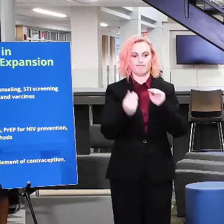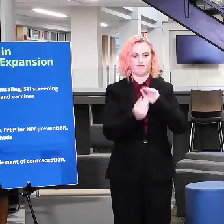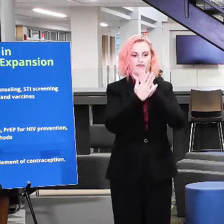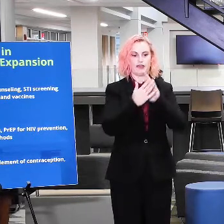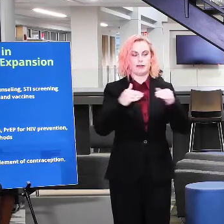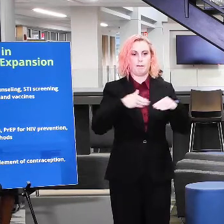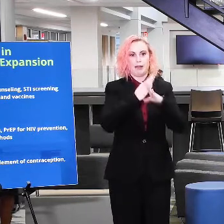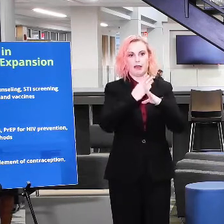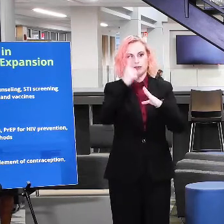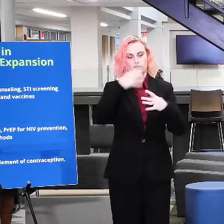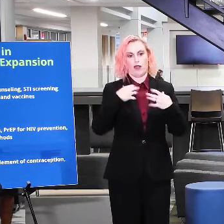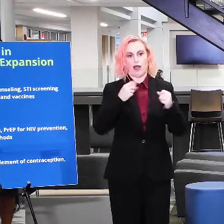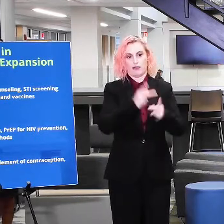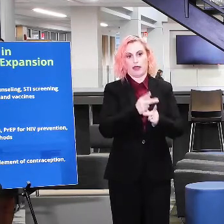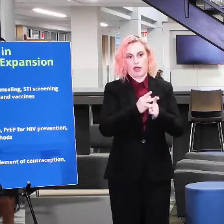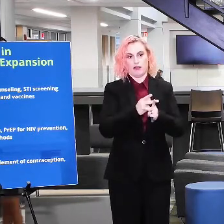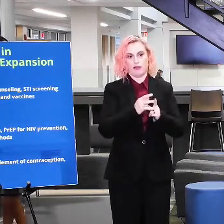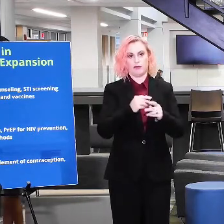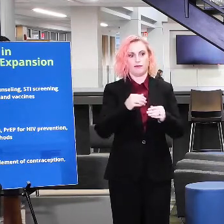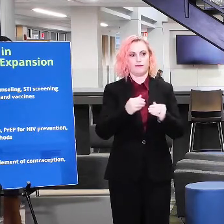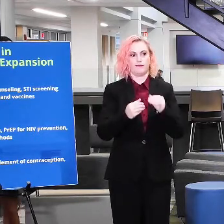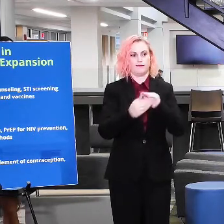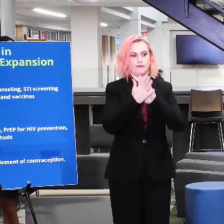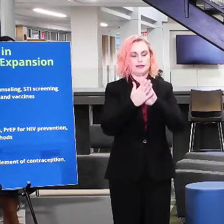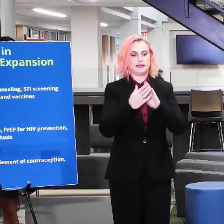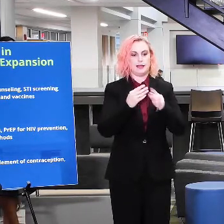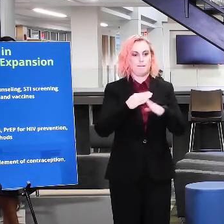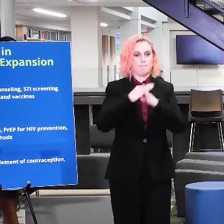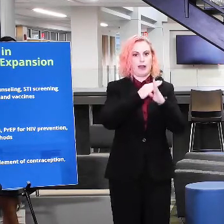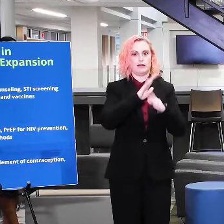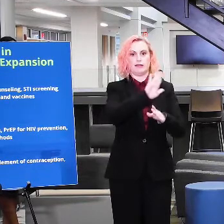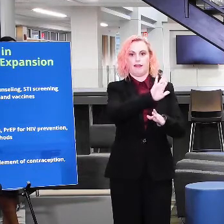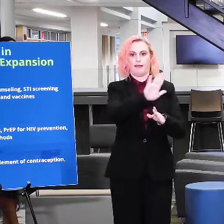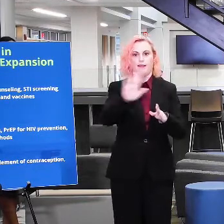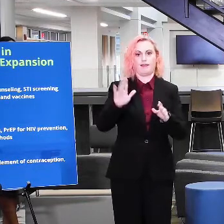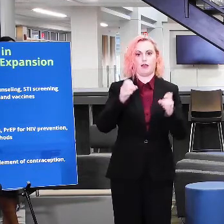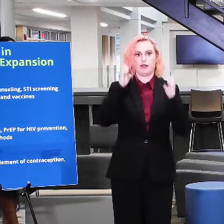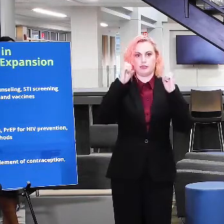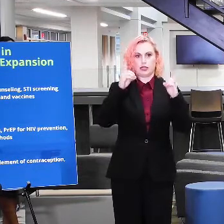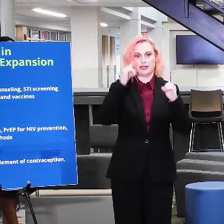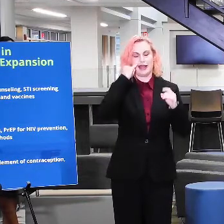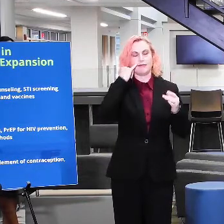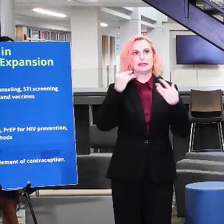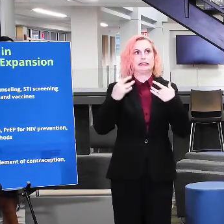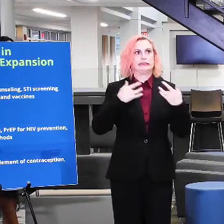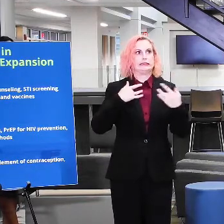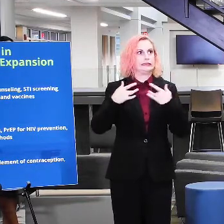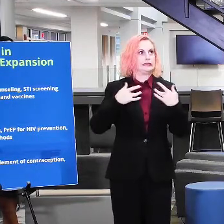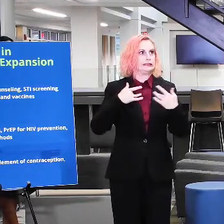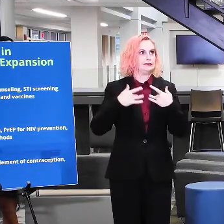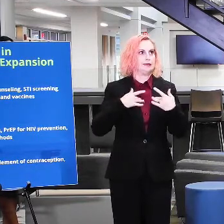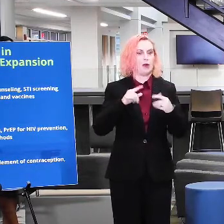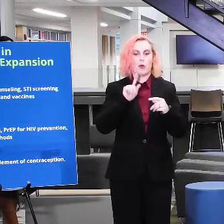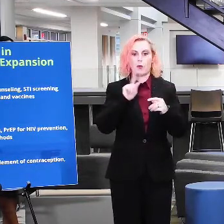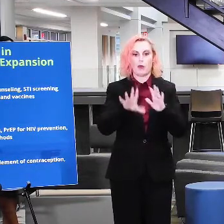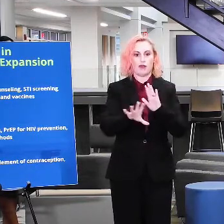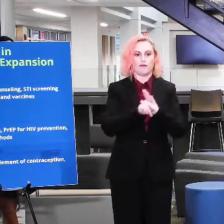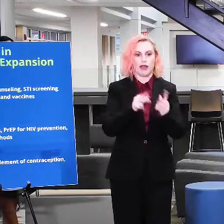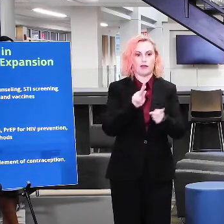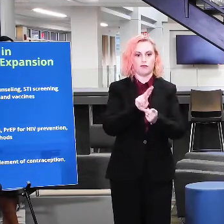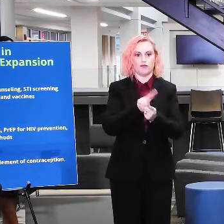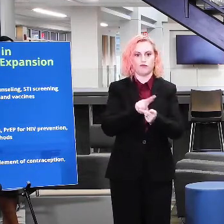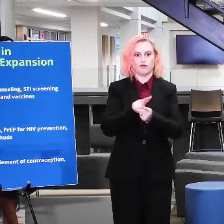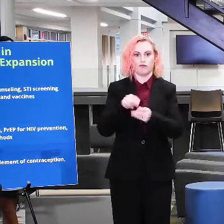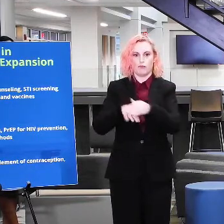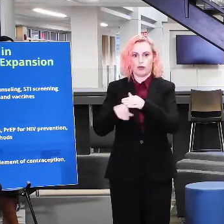care, students who face barriers to their own education. If they are worried about where to find reproductive services and